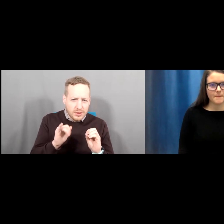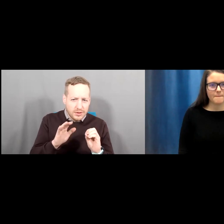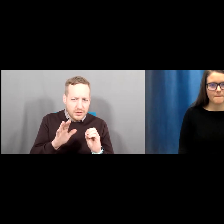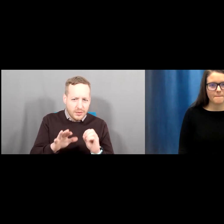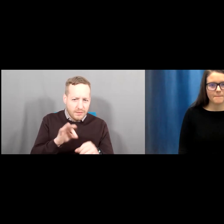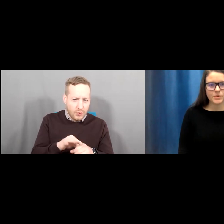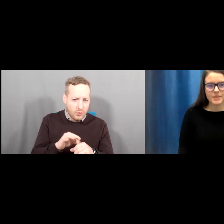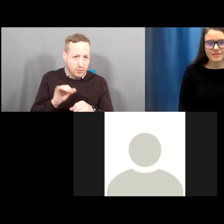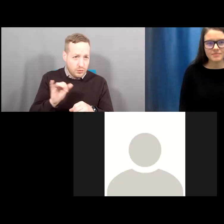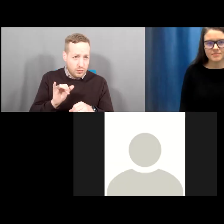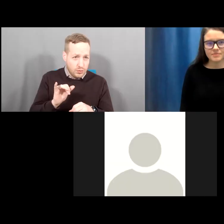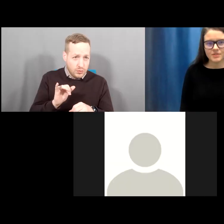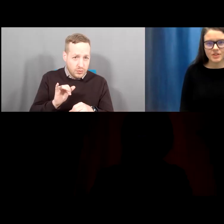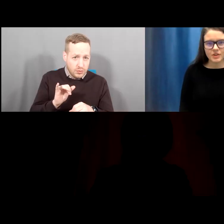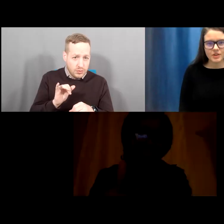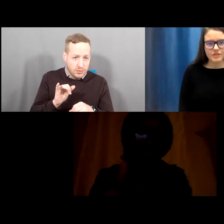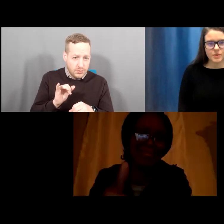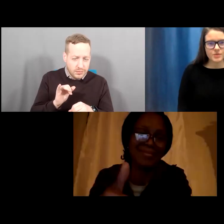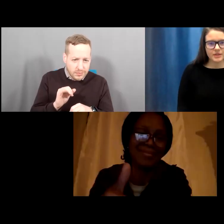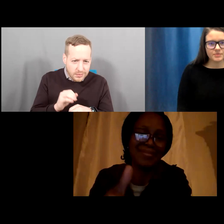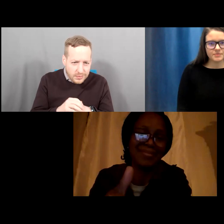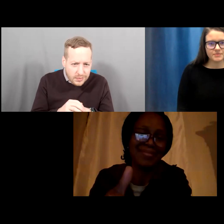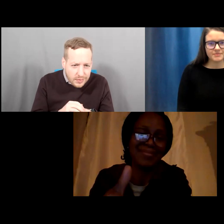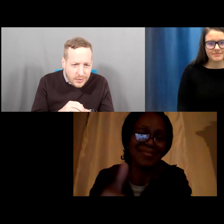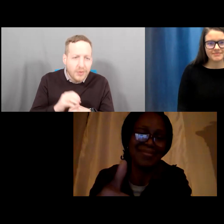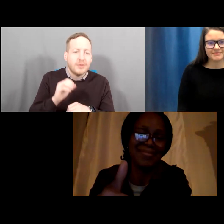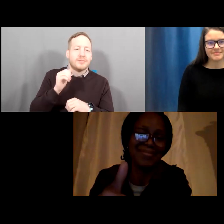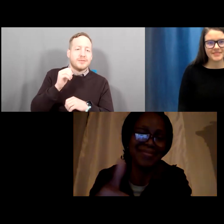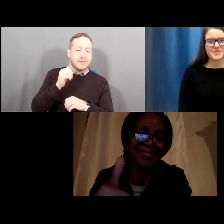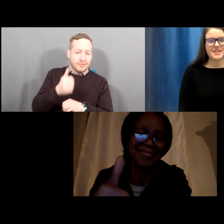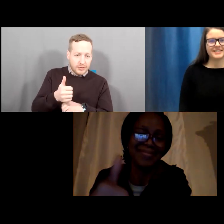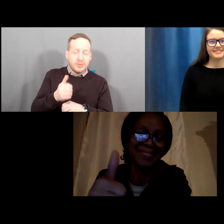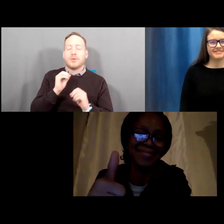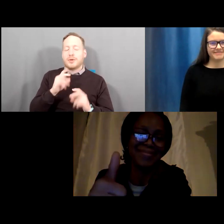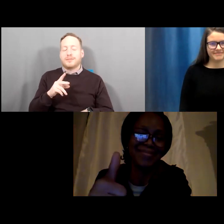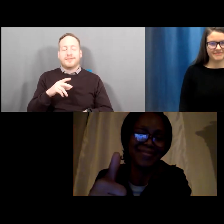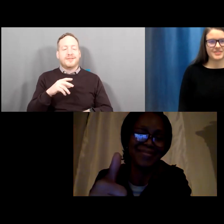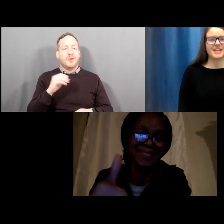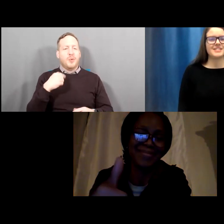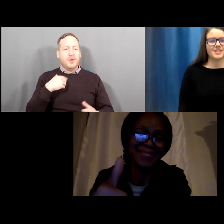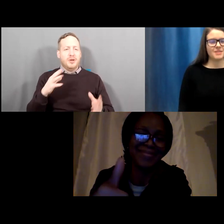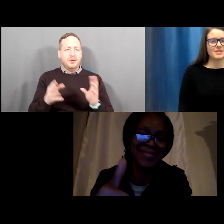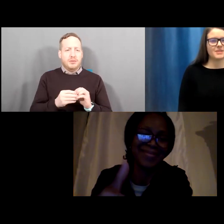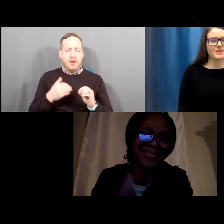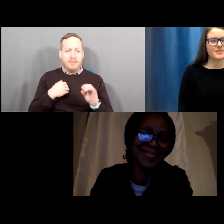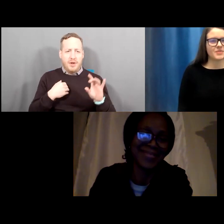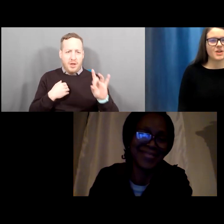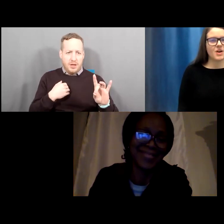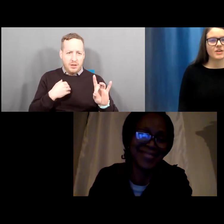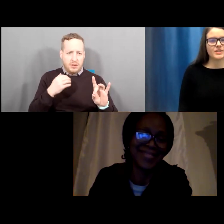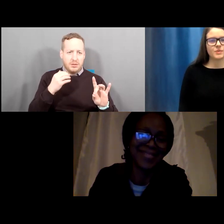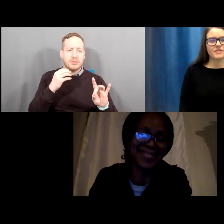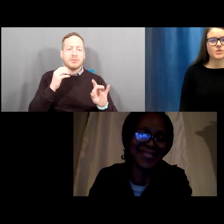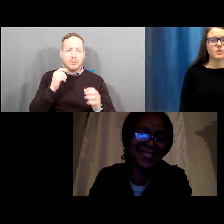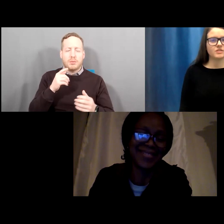No? Boonmi? Are you going to vote as well? Okay. I see the thumbs up there. All